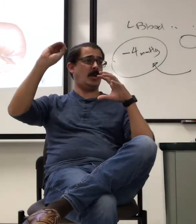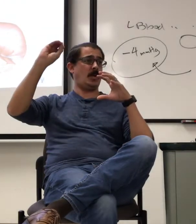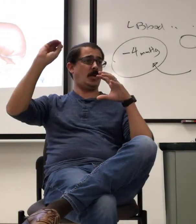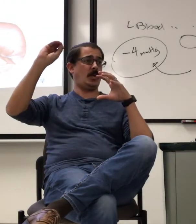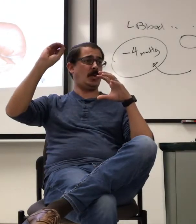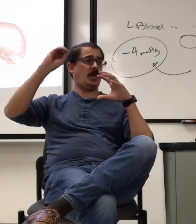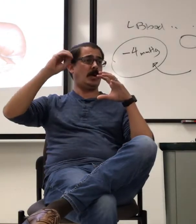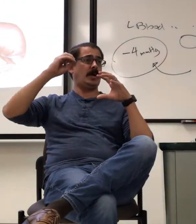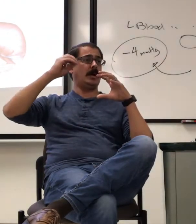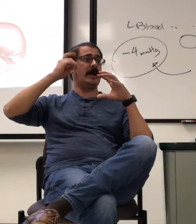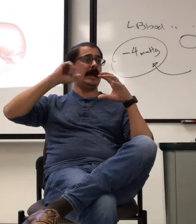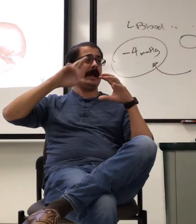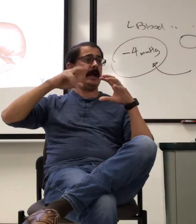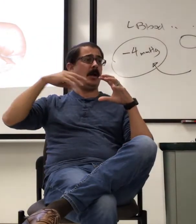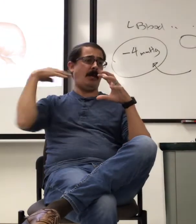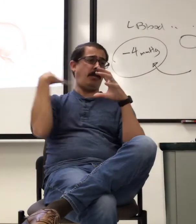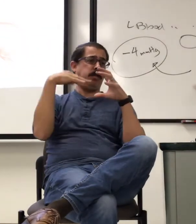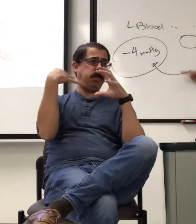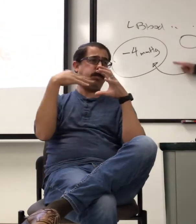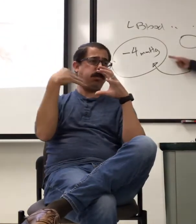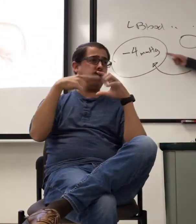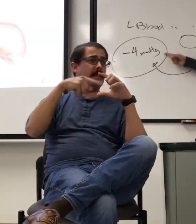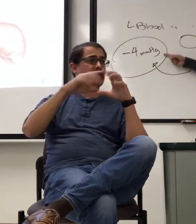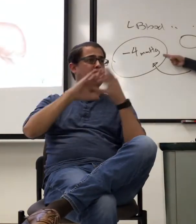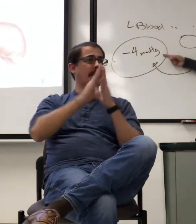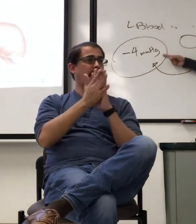air rushes in, what does this become?